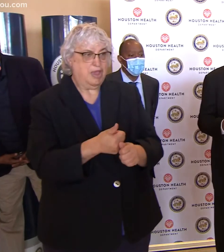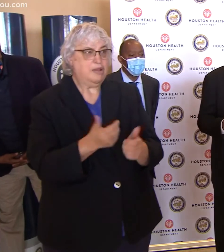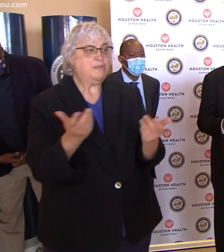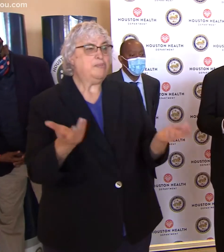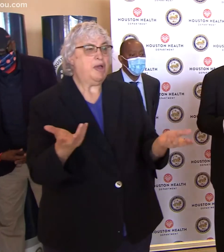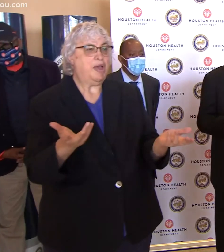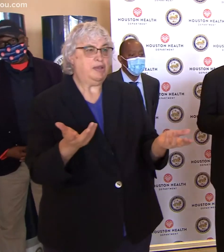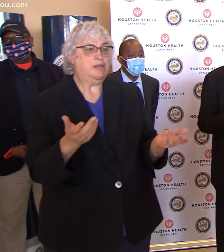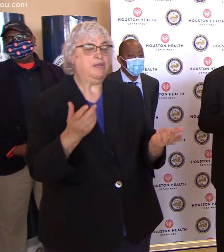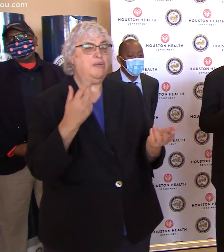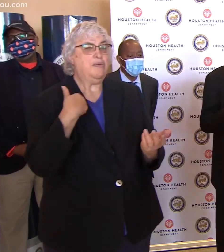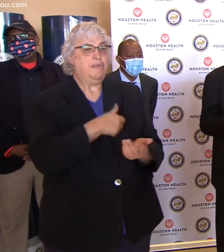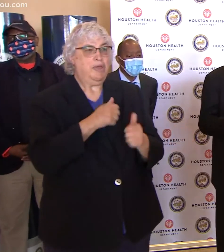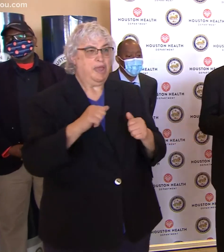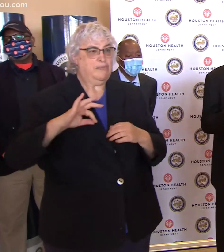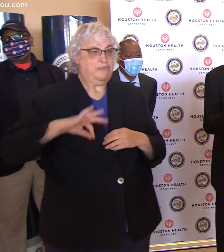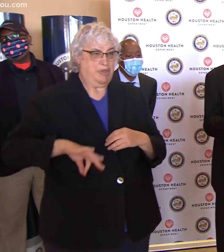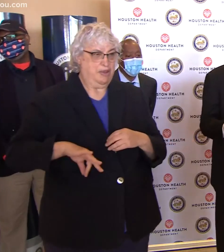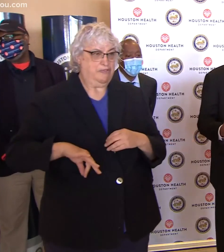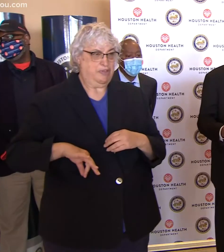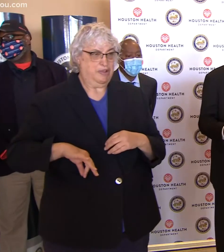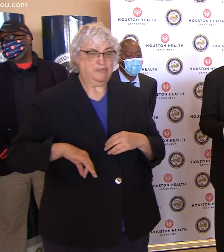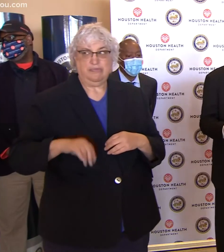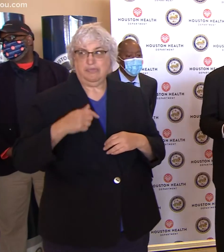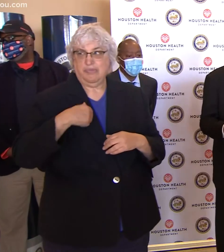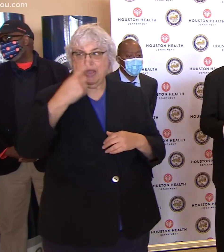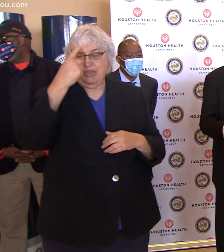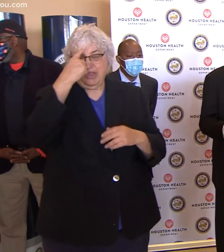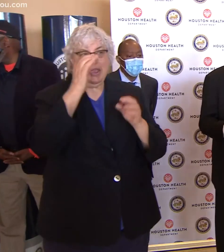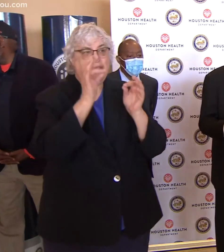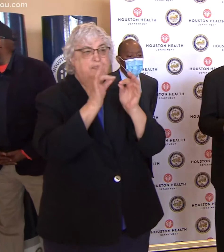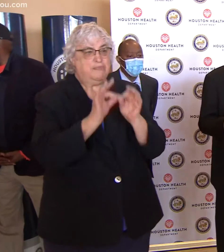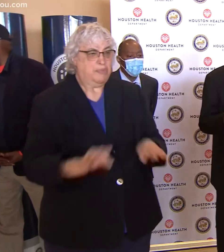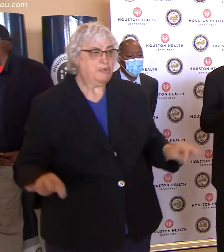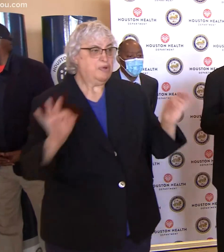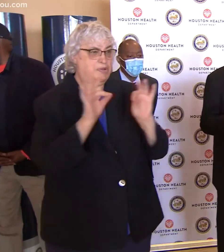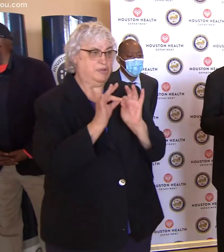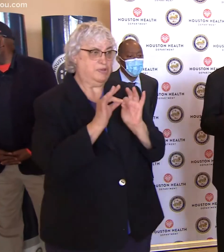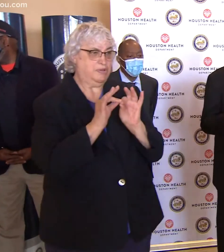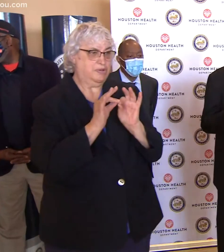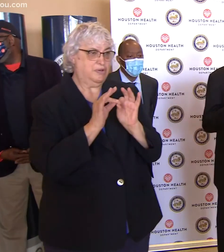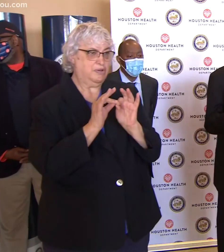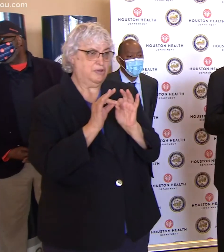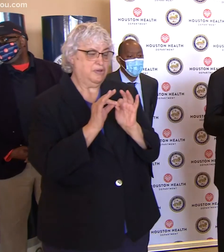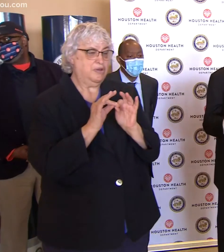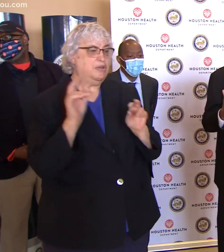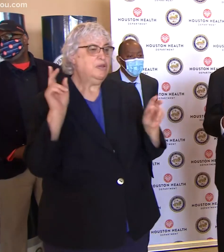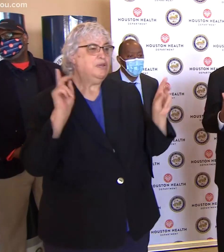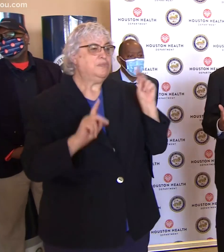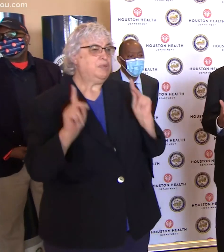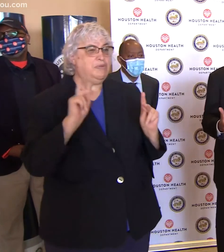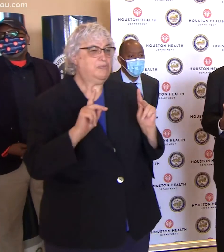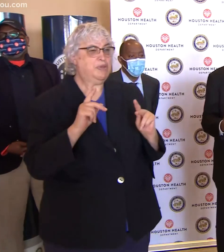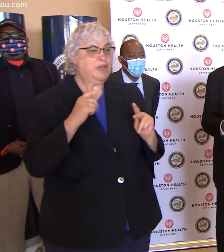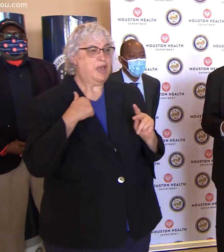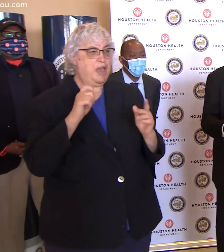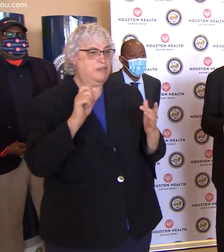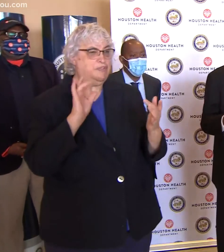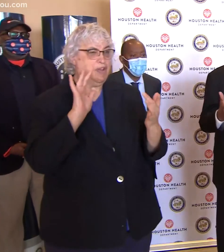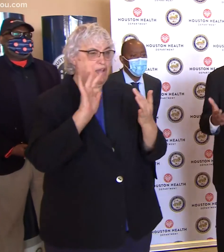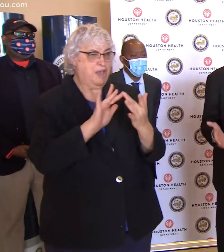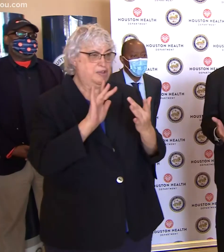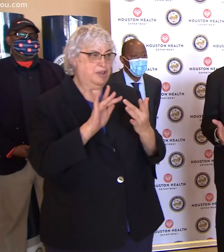us. So I'm doing it because I think it's a patriotic thing to do. I'm doing it because the people that I have to come into contact